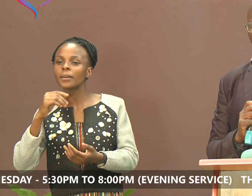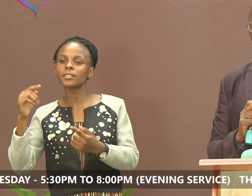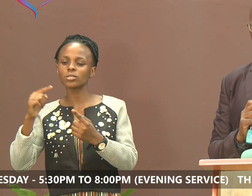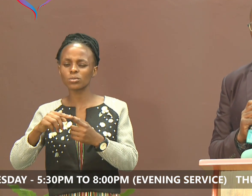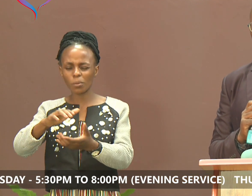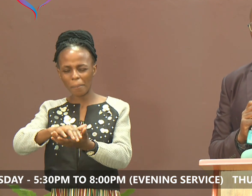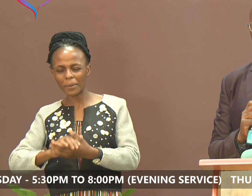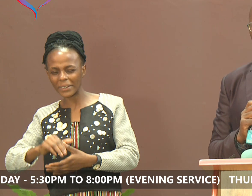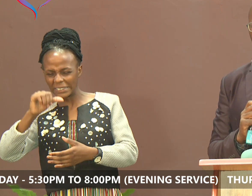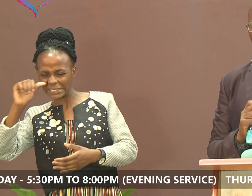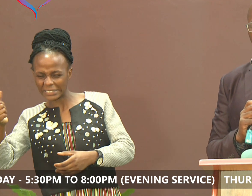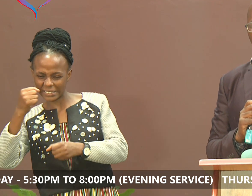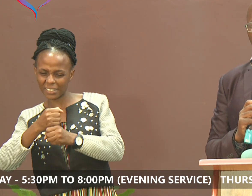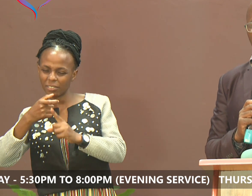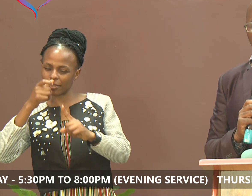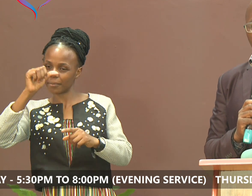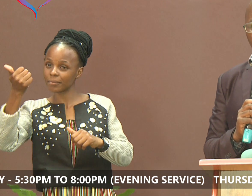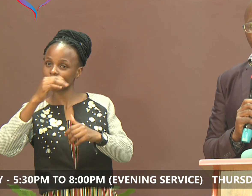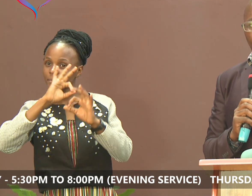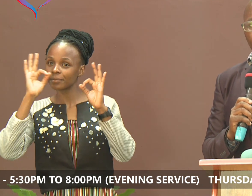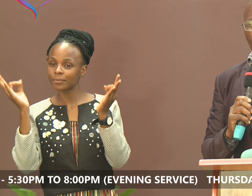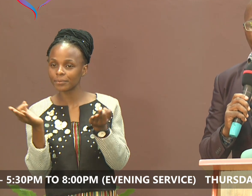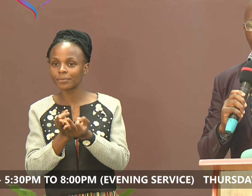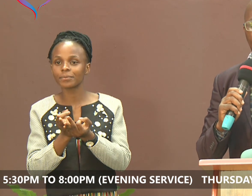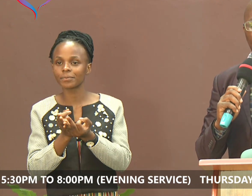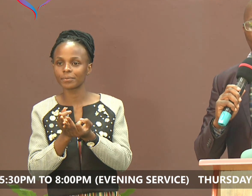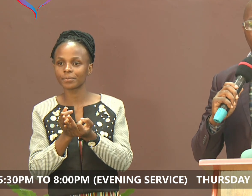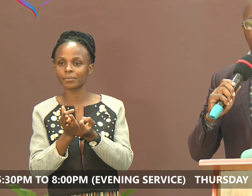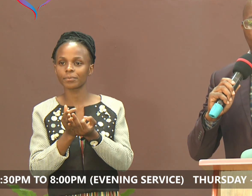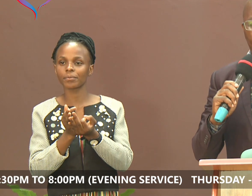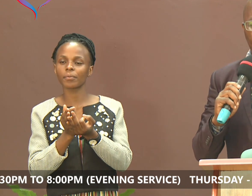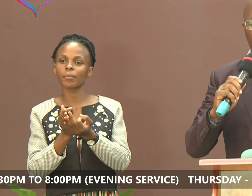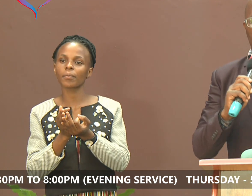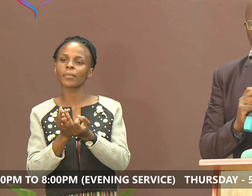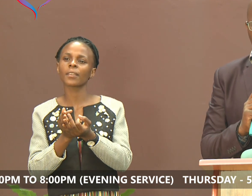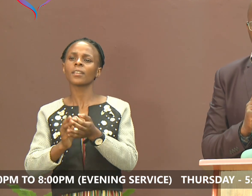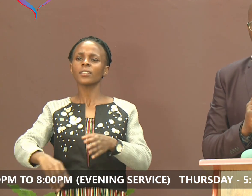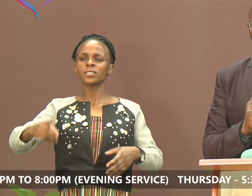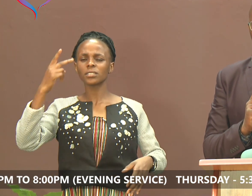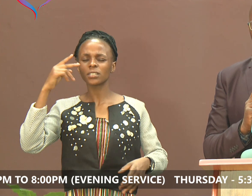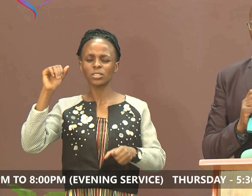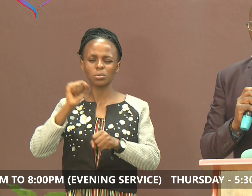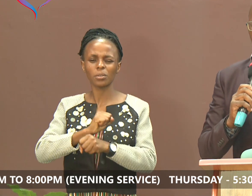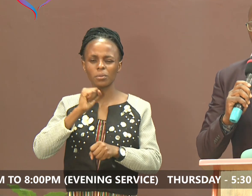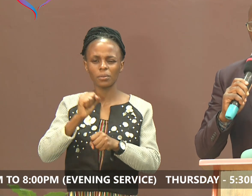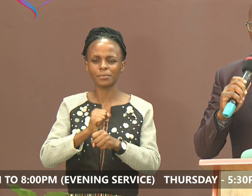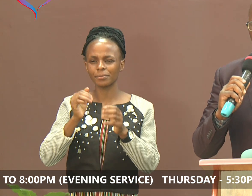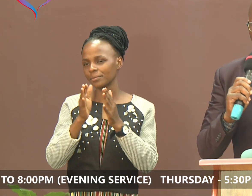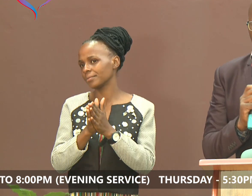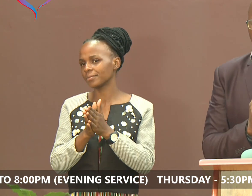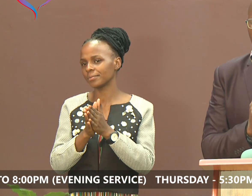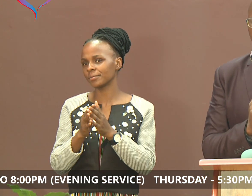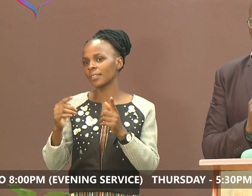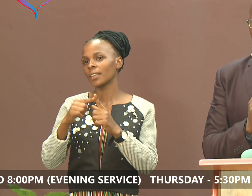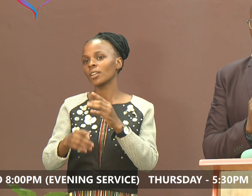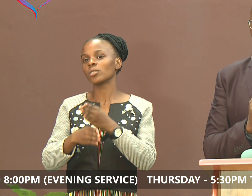agenda okubaako n'omuwala gwawasa okuva mu famire eri endala. So you find that we are working together. So ja kisanga nti tukolera wamu. To